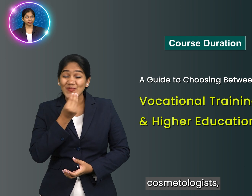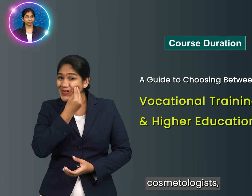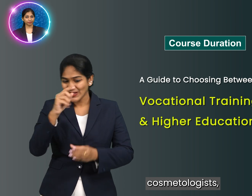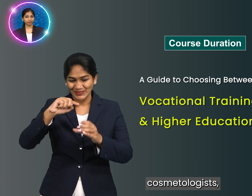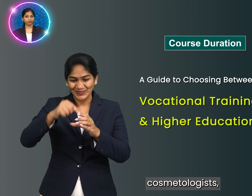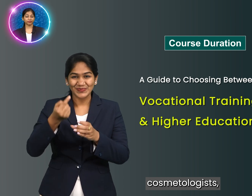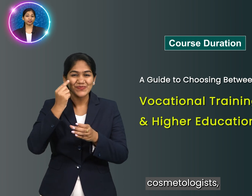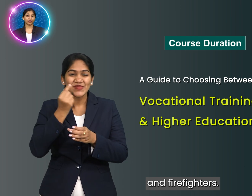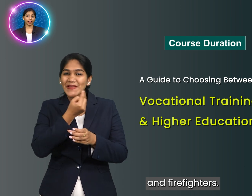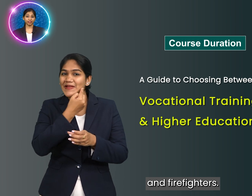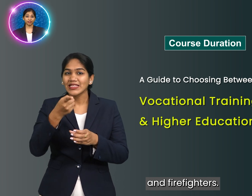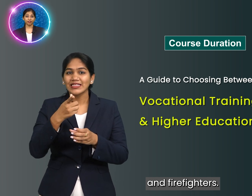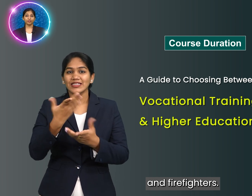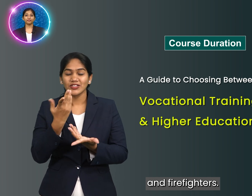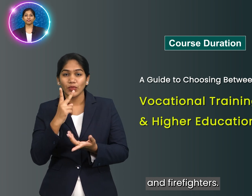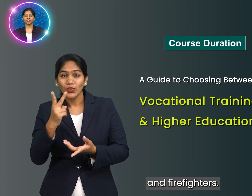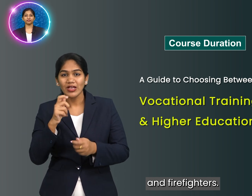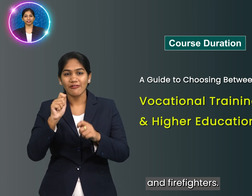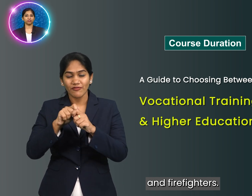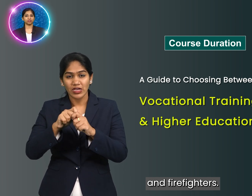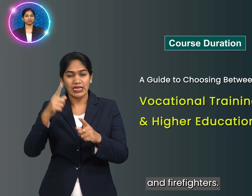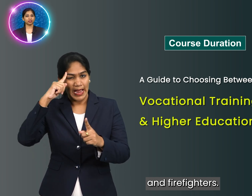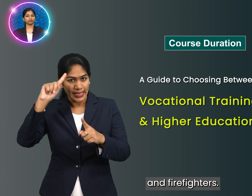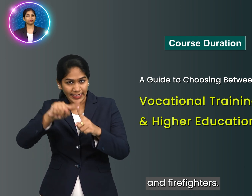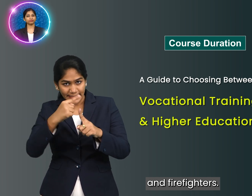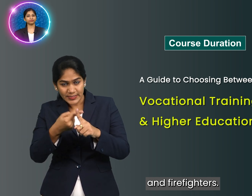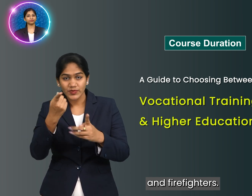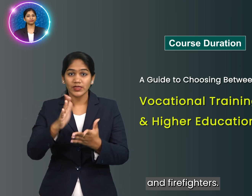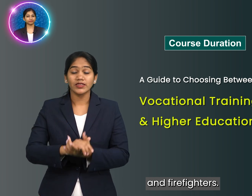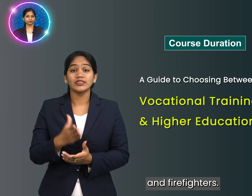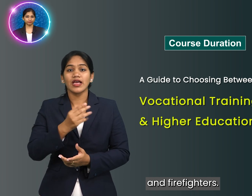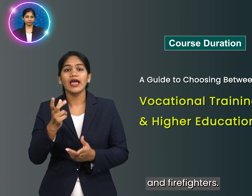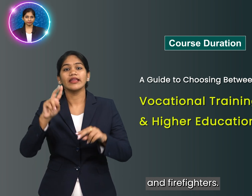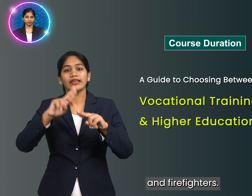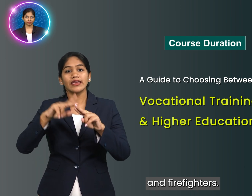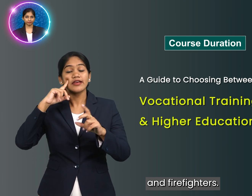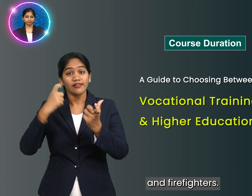cosmetologists, and firefighters.